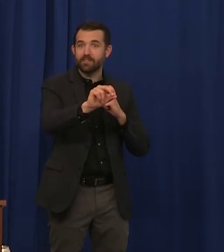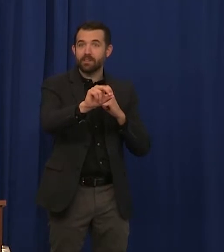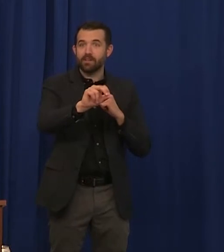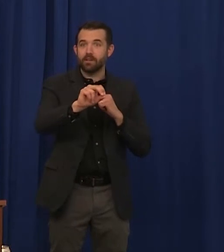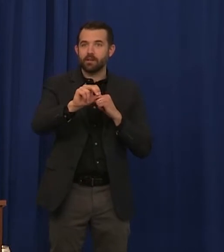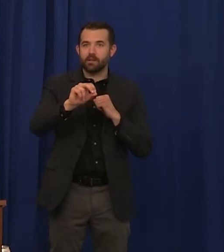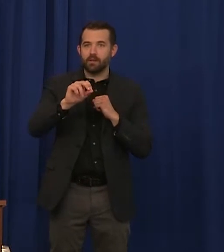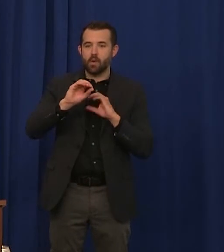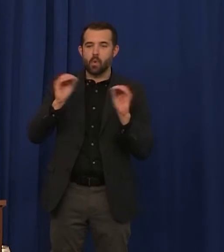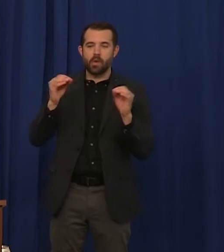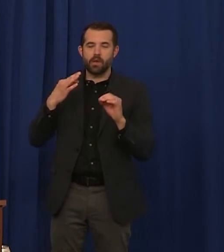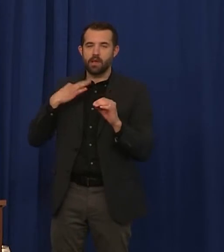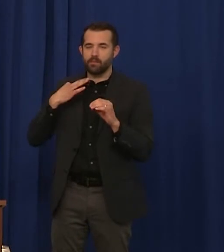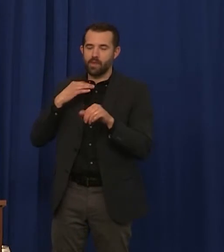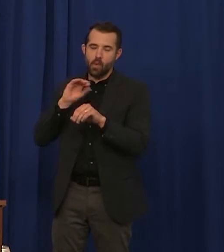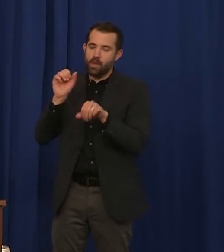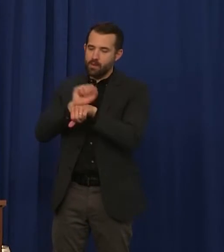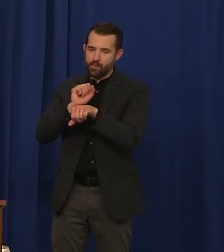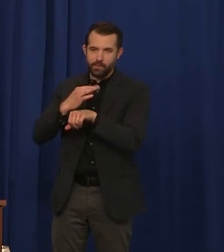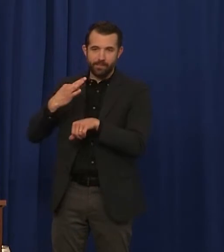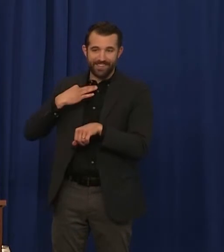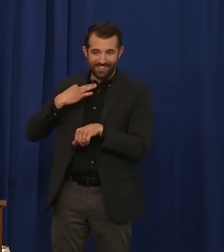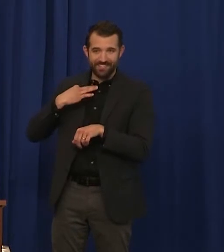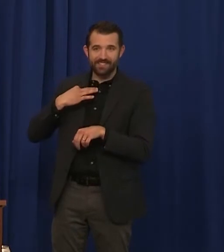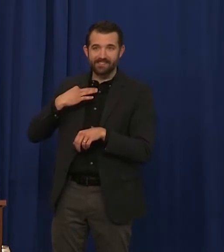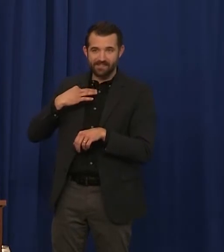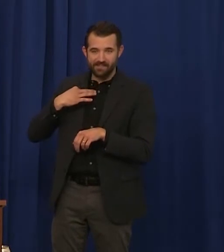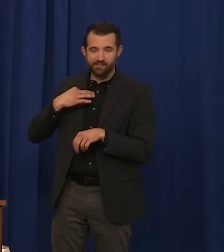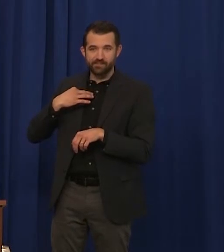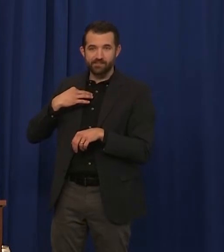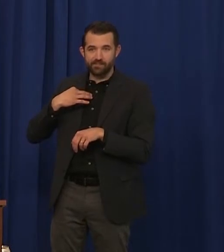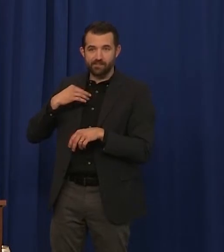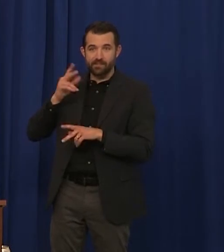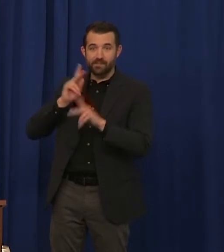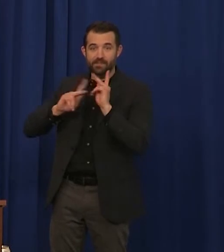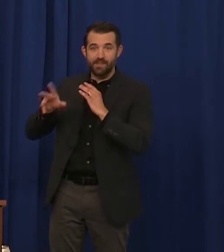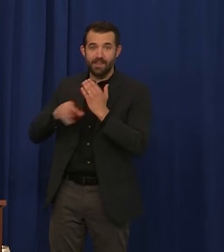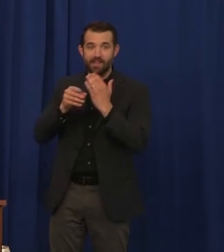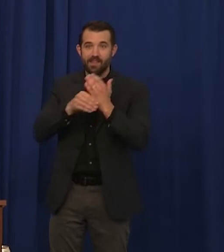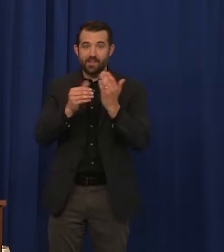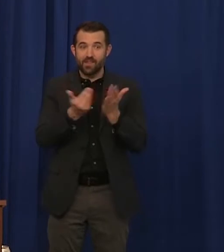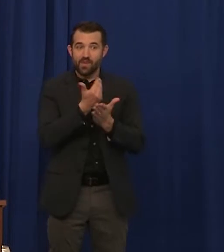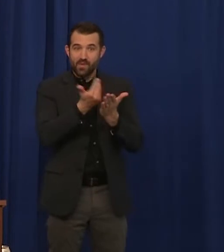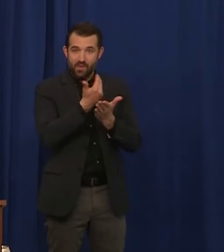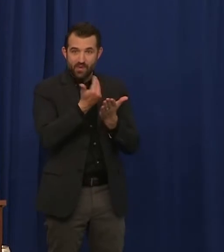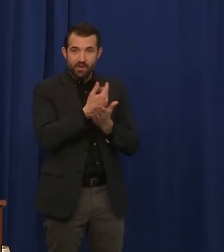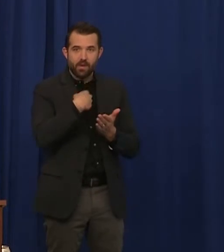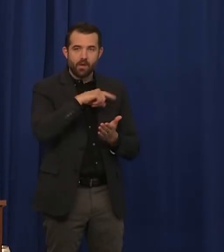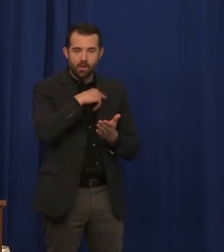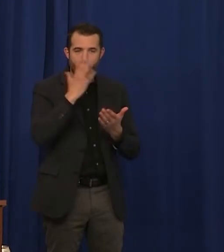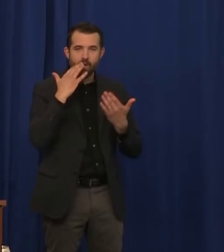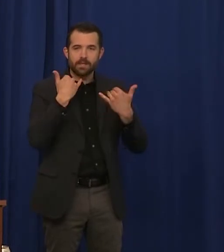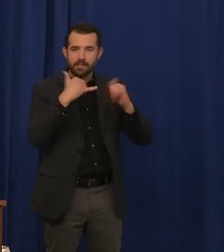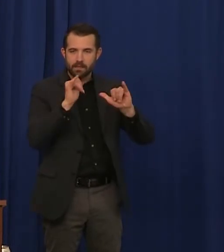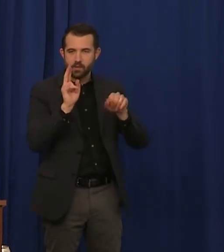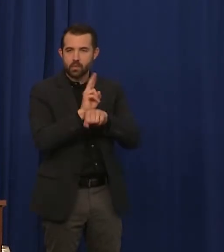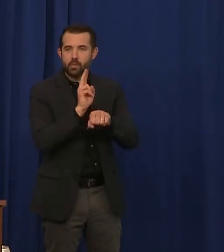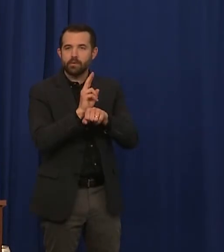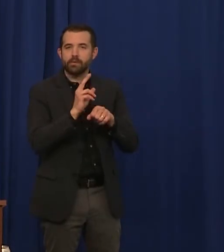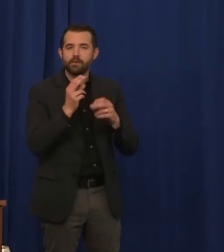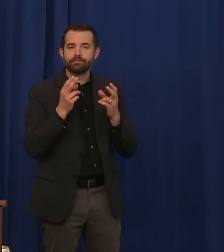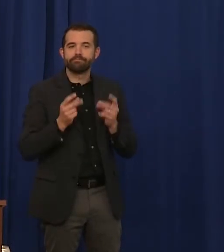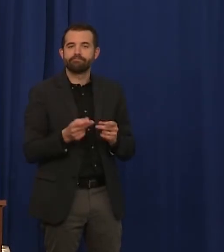new claims fall into those categories, that will be the process that we'll be using until May 30th. So